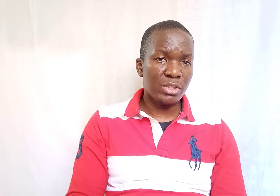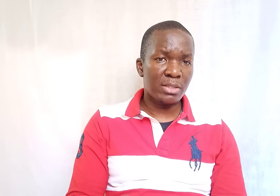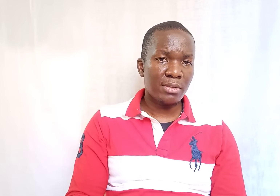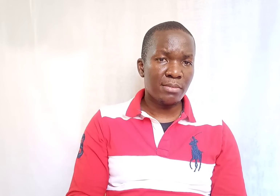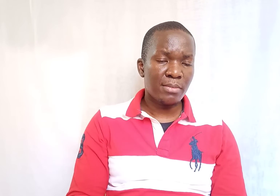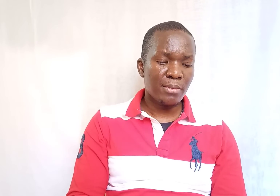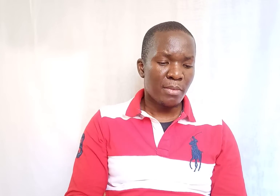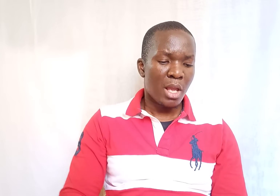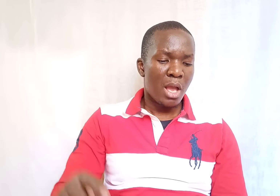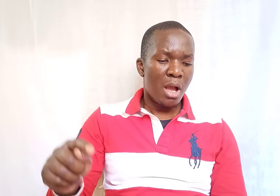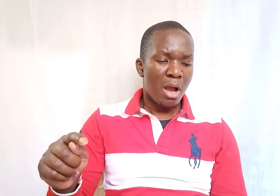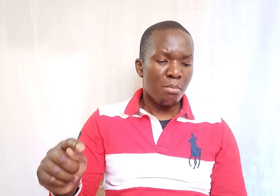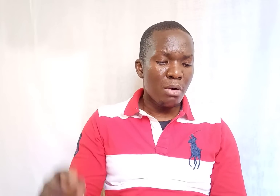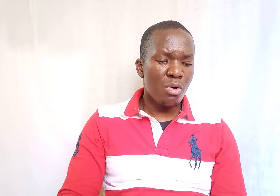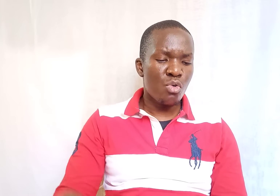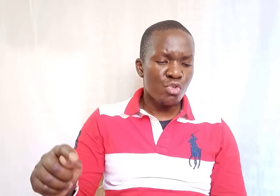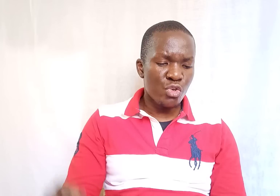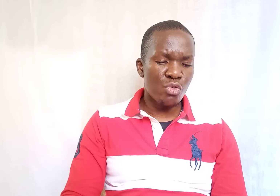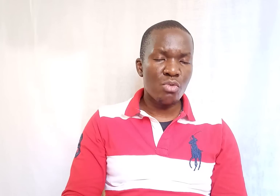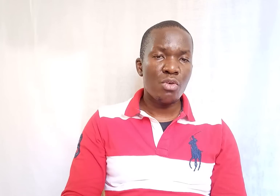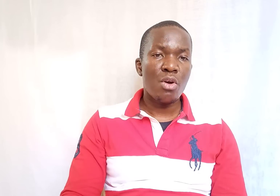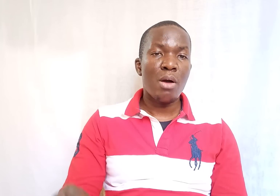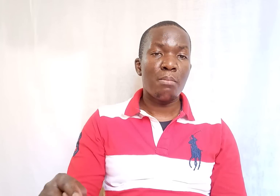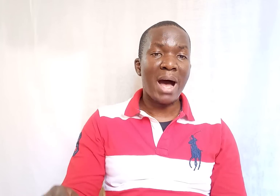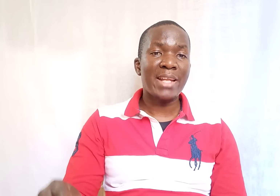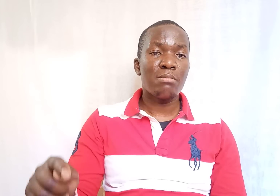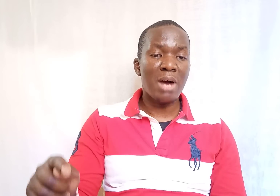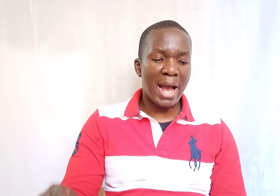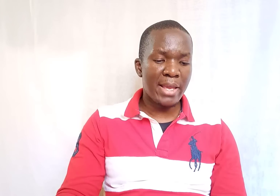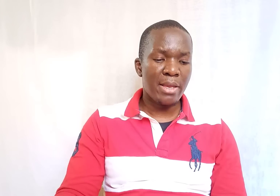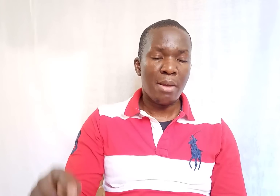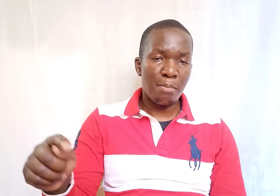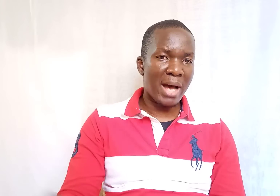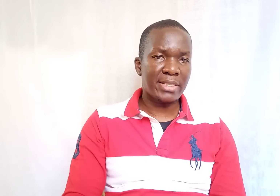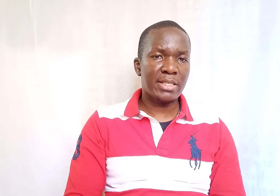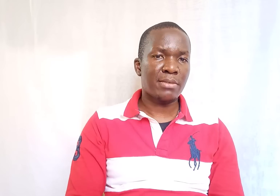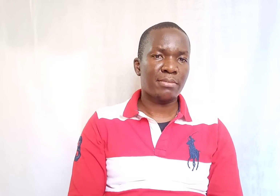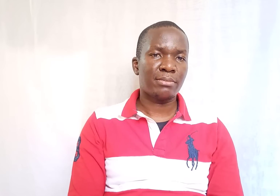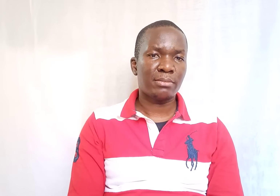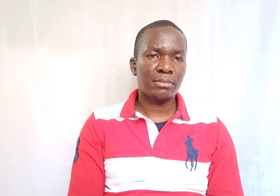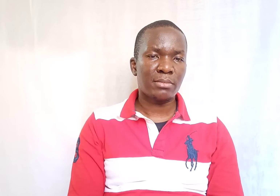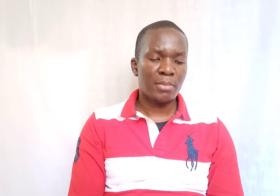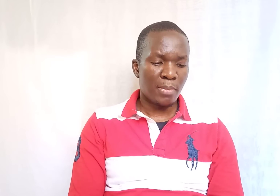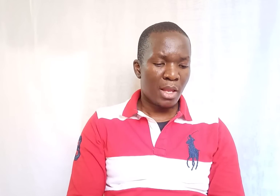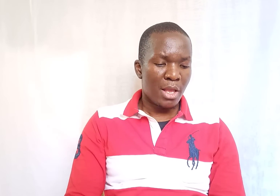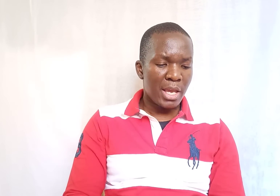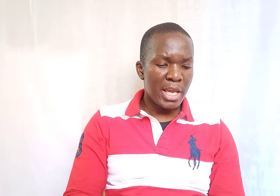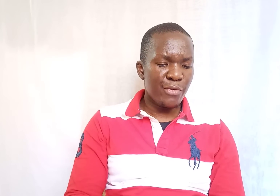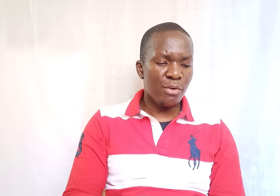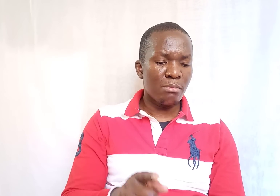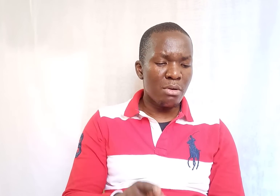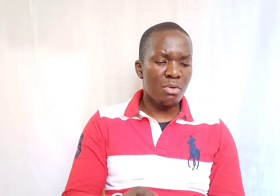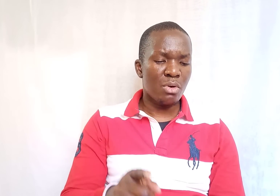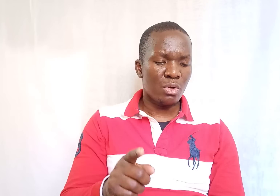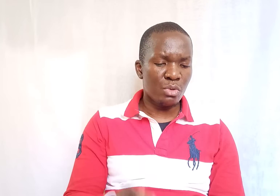lose, book new, man buy must. If book